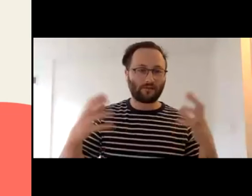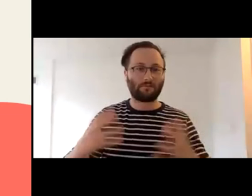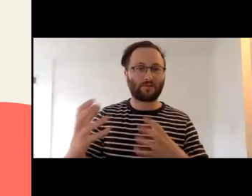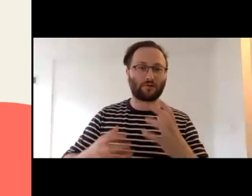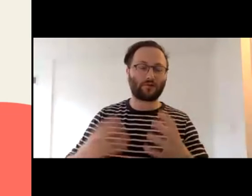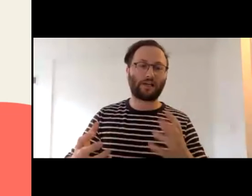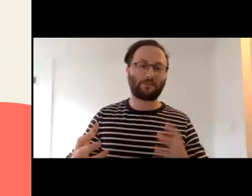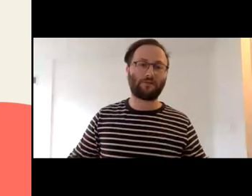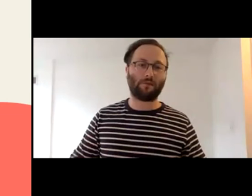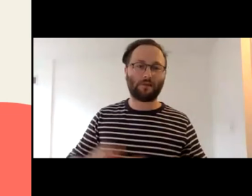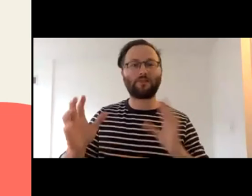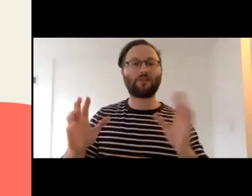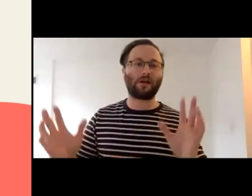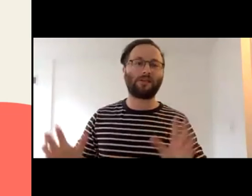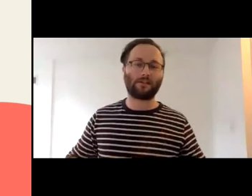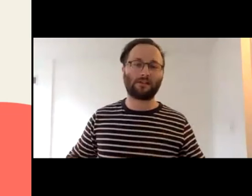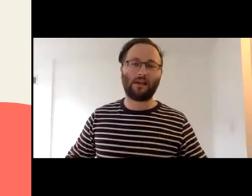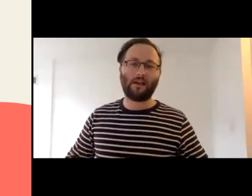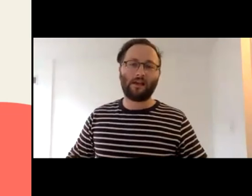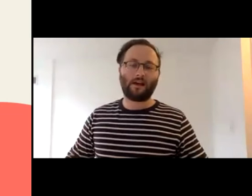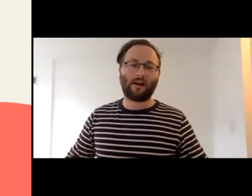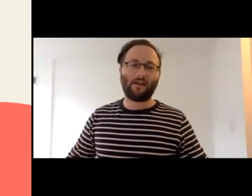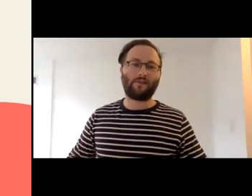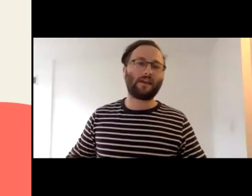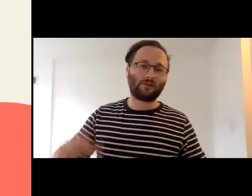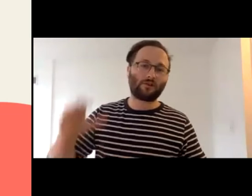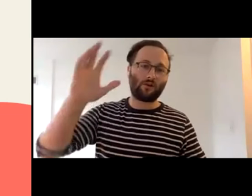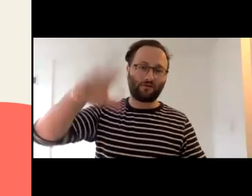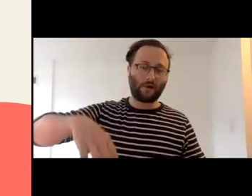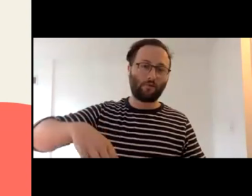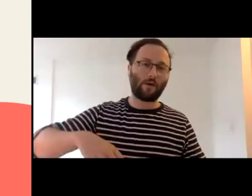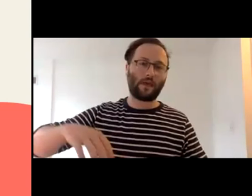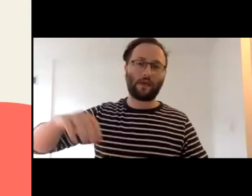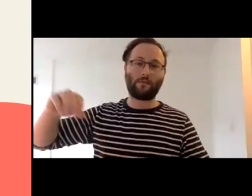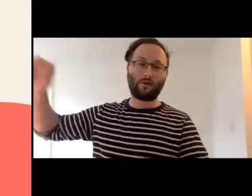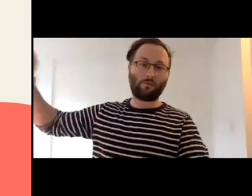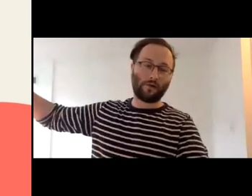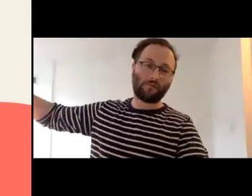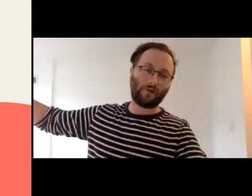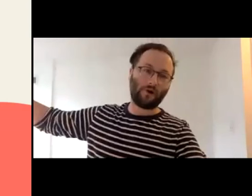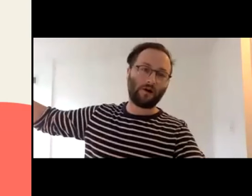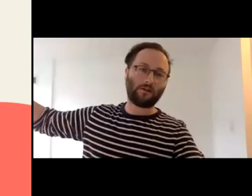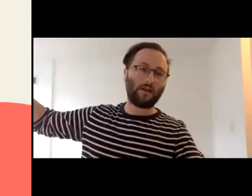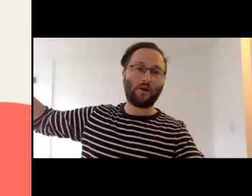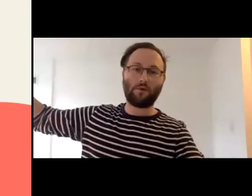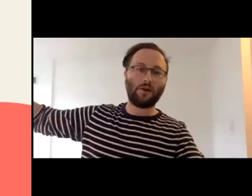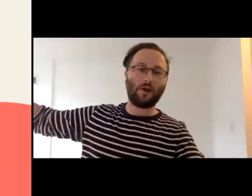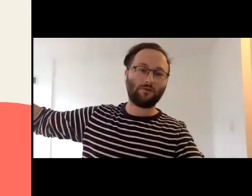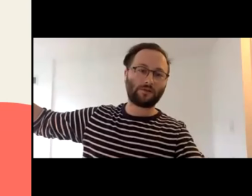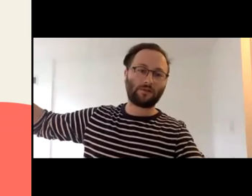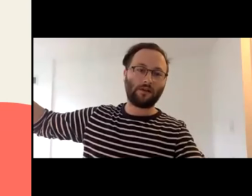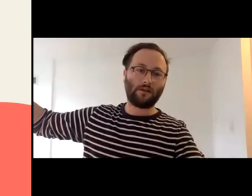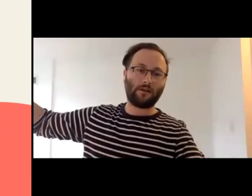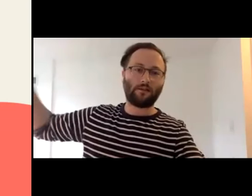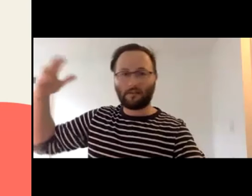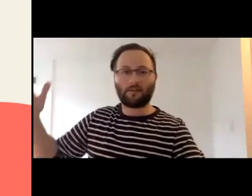if there's some social aspect to it. But the general idea is if I can turn off my webcam and go play with the dog and no one